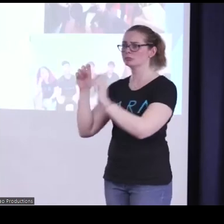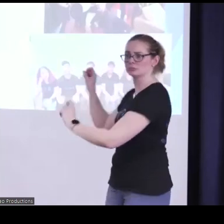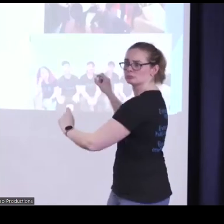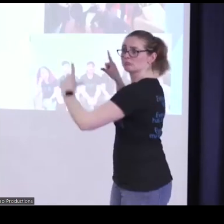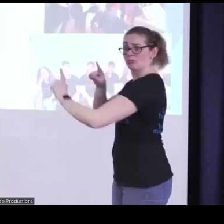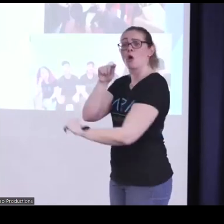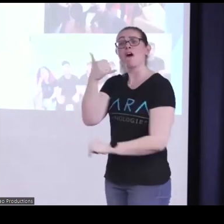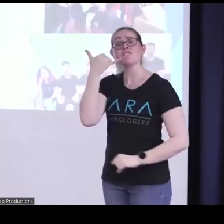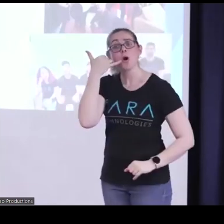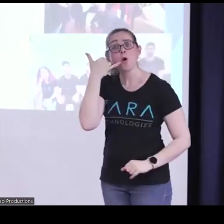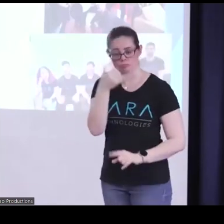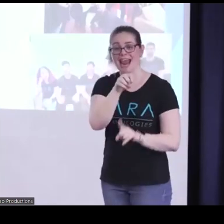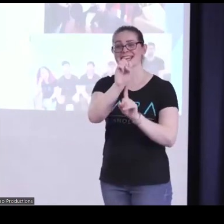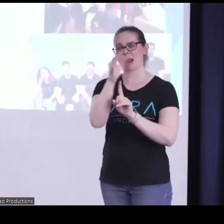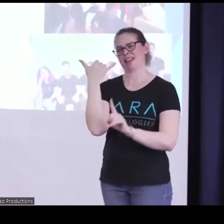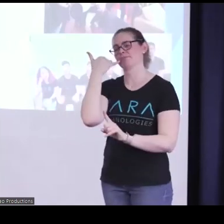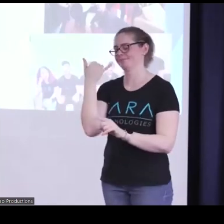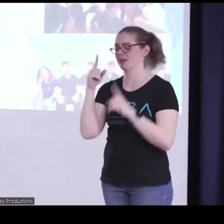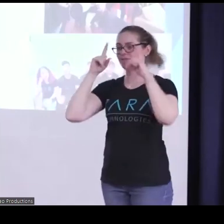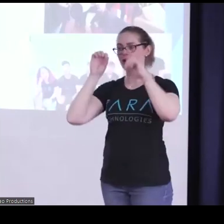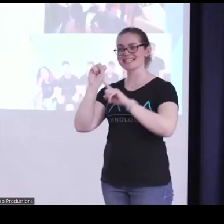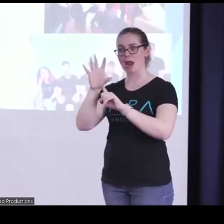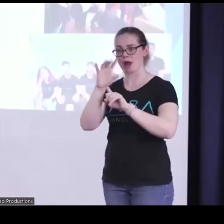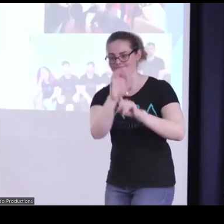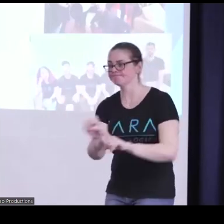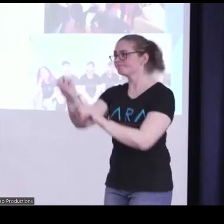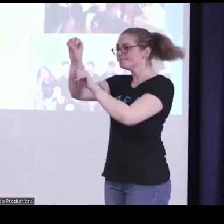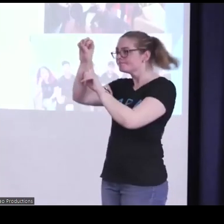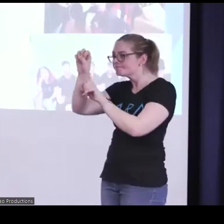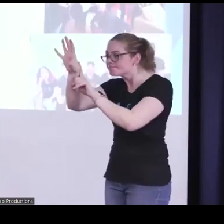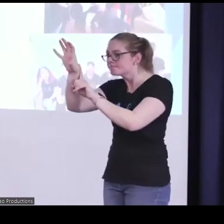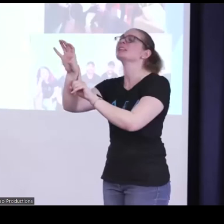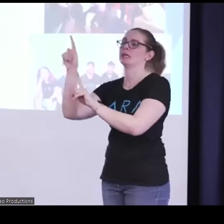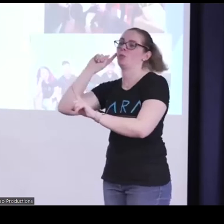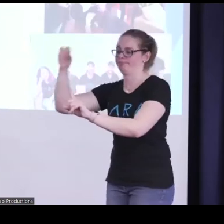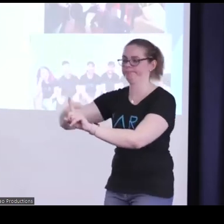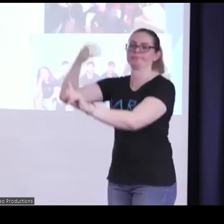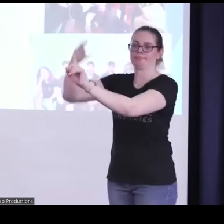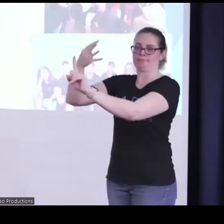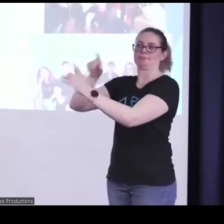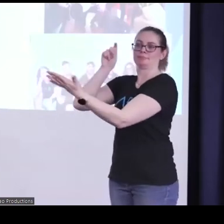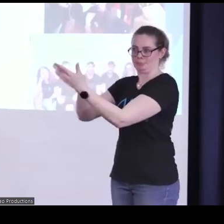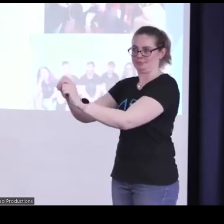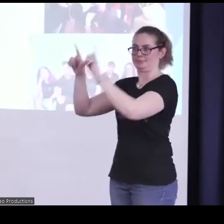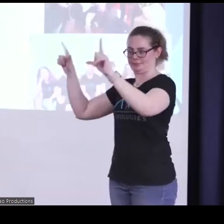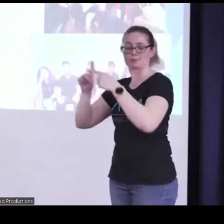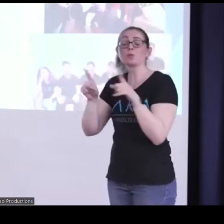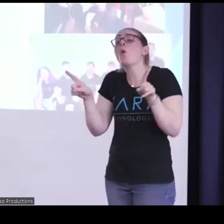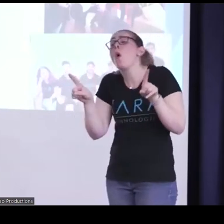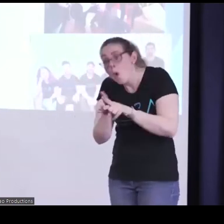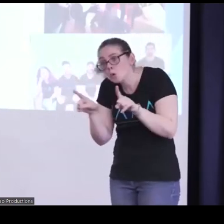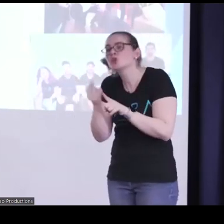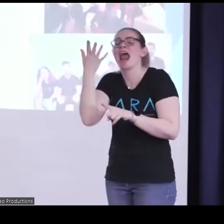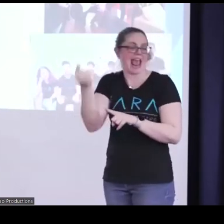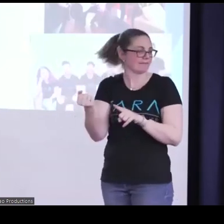So we will bring up a QR code on the screen, and you can just use your phone, capture that QR code, and it will bring up